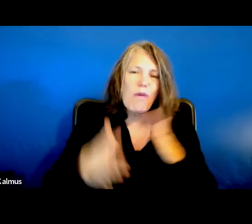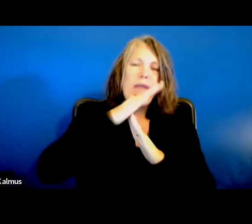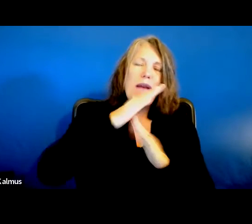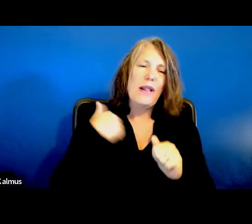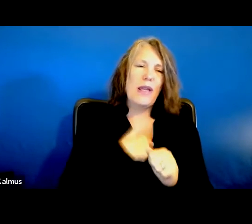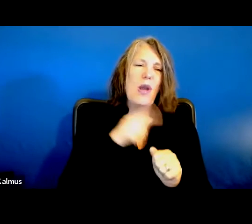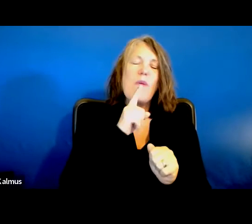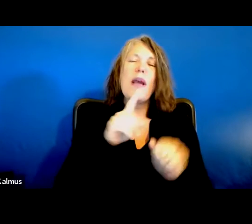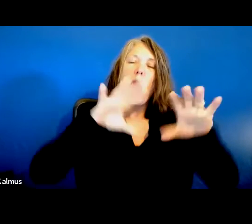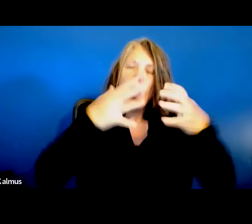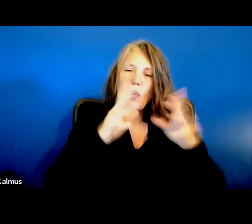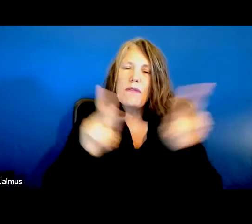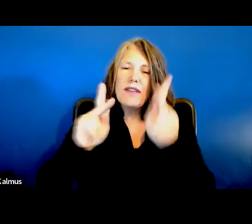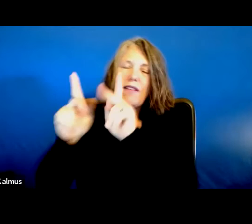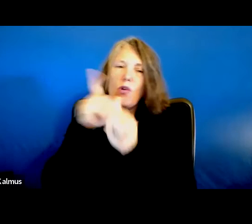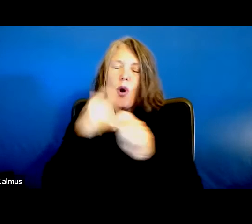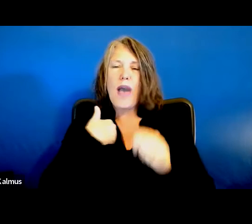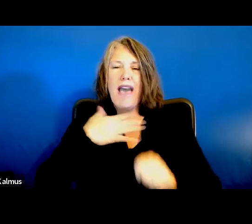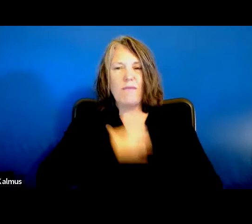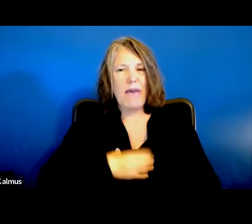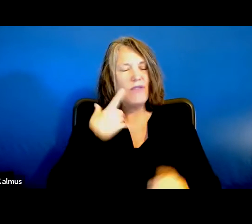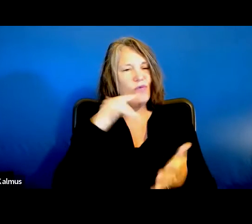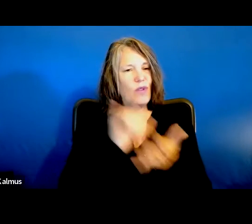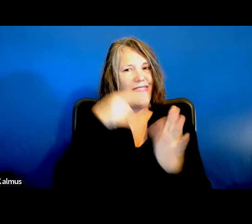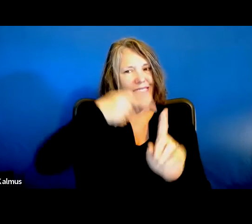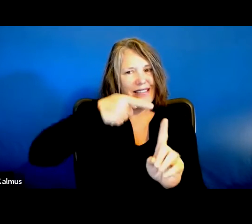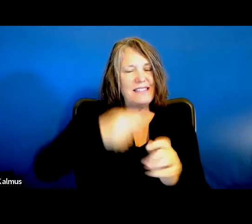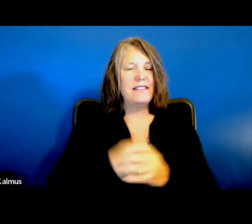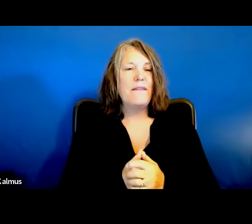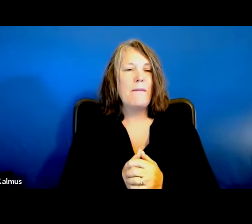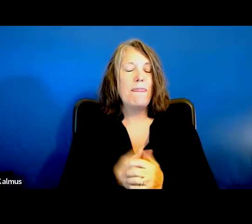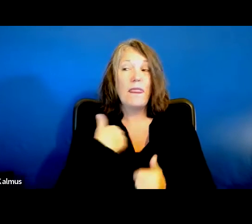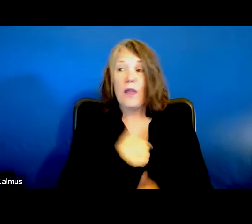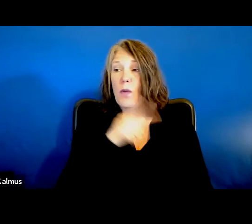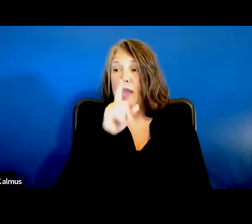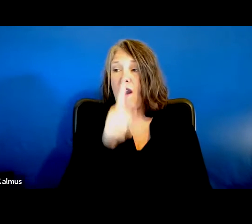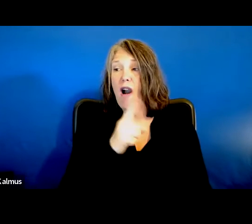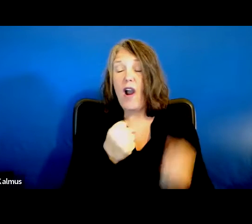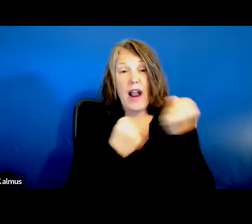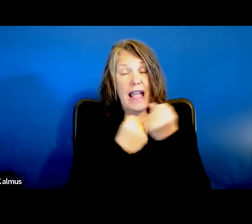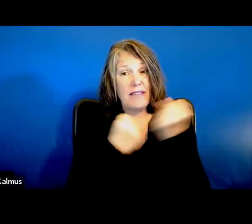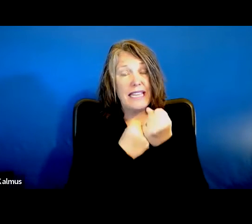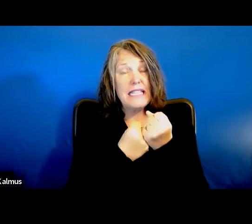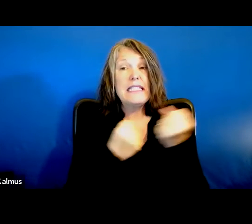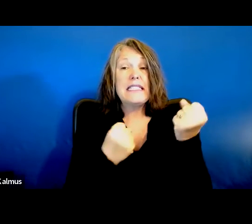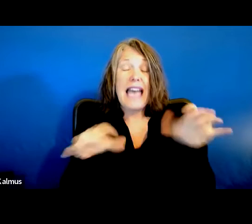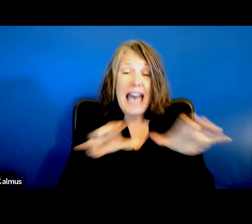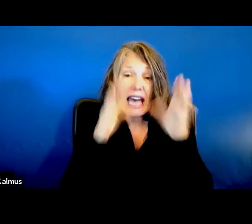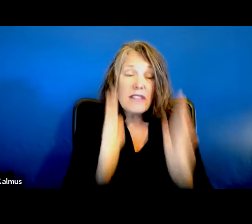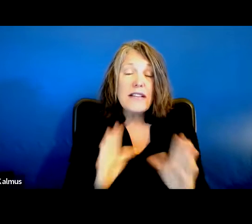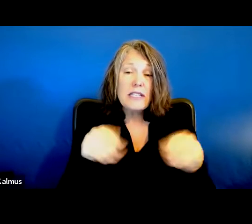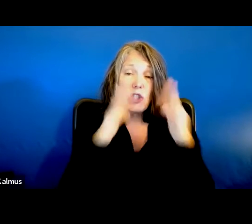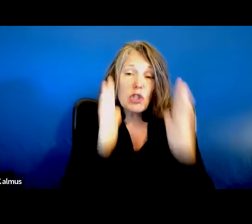of individuals who have a passion for this. We are advocates and activists, service